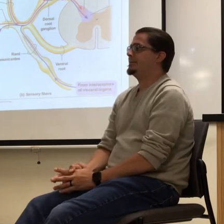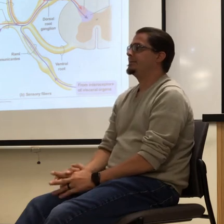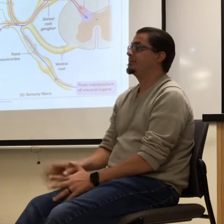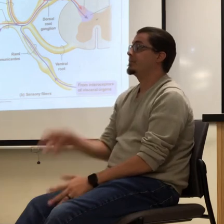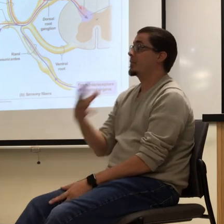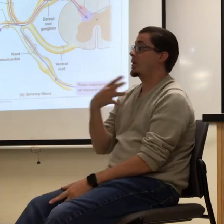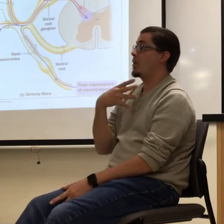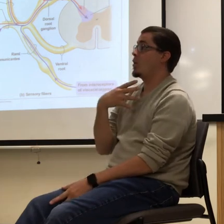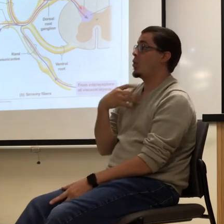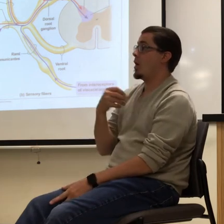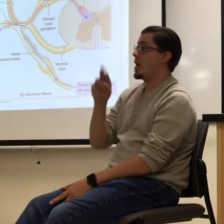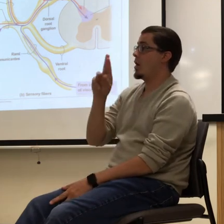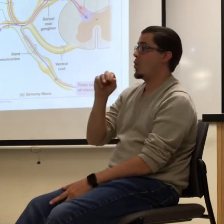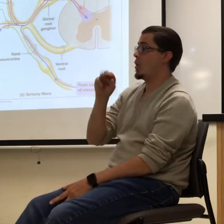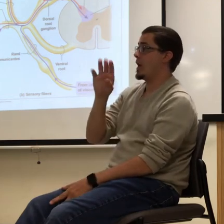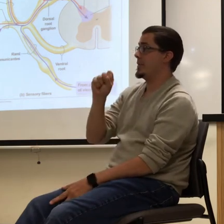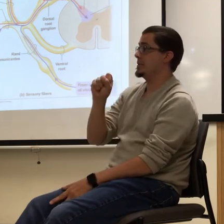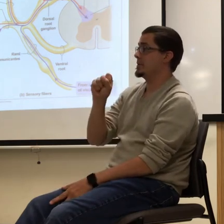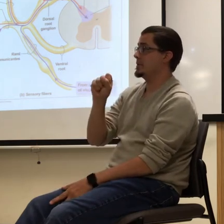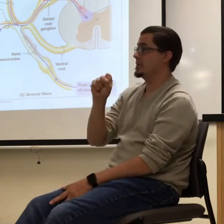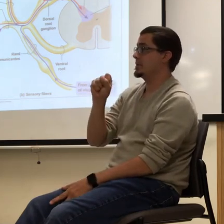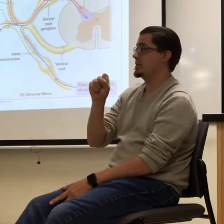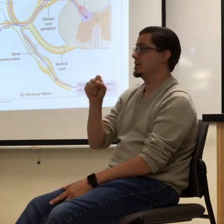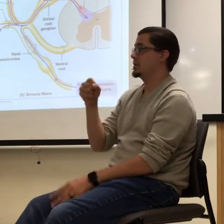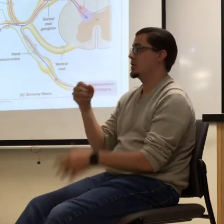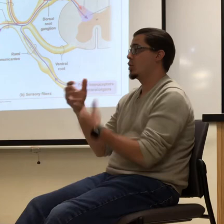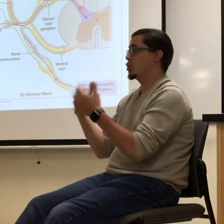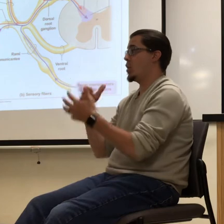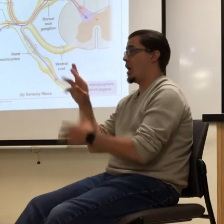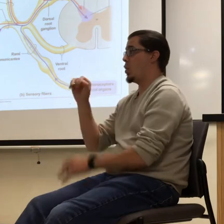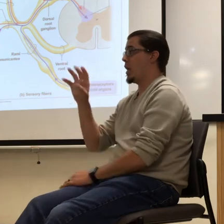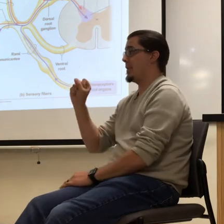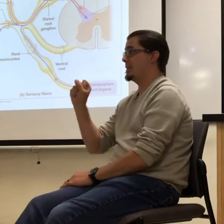White ramus and gray ramus. Well,